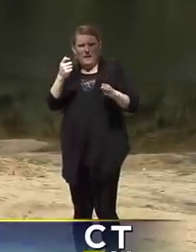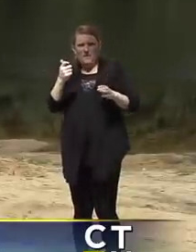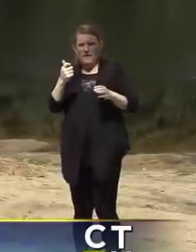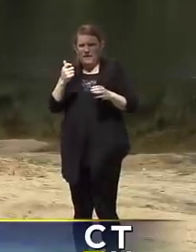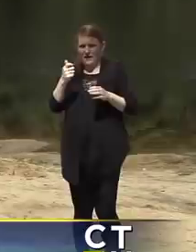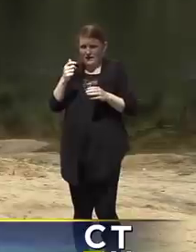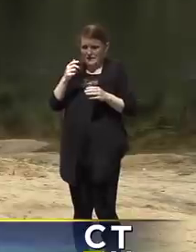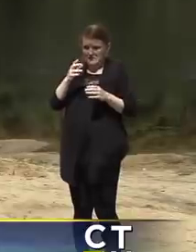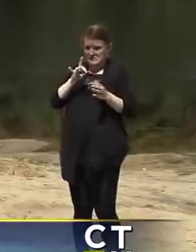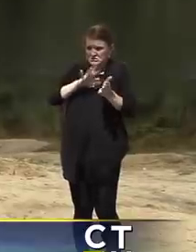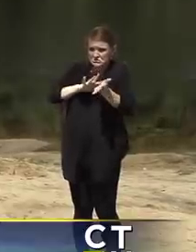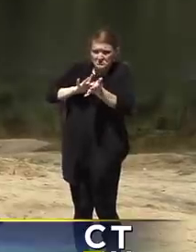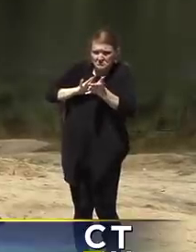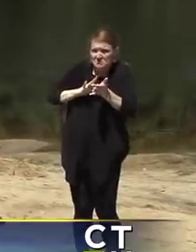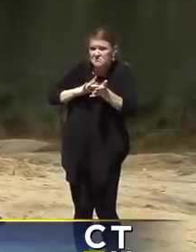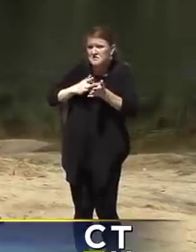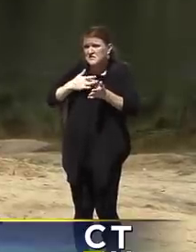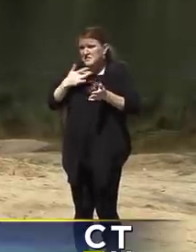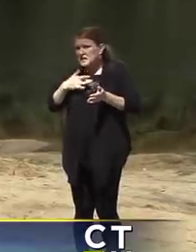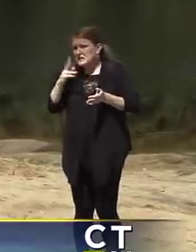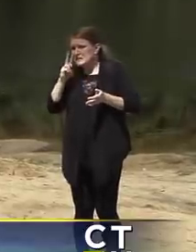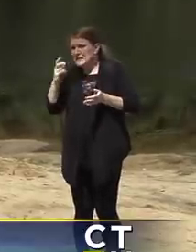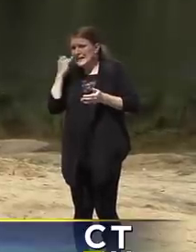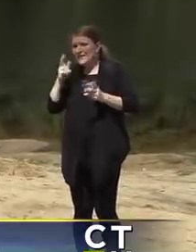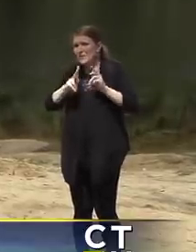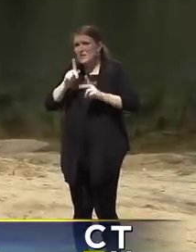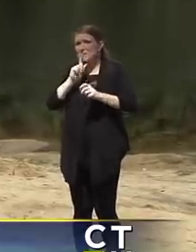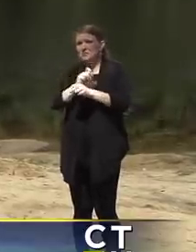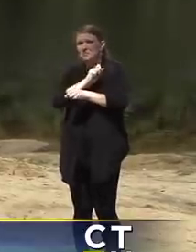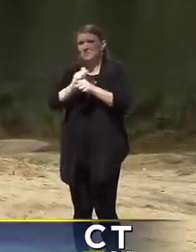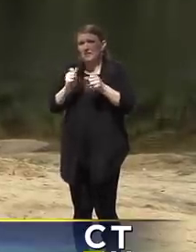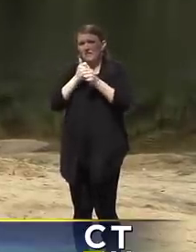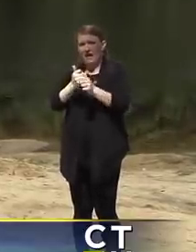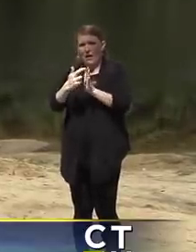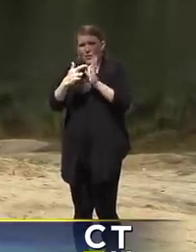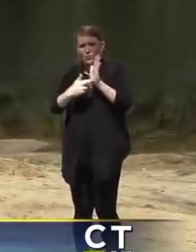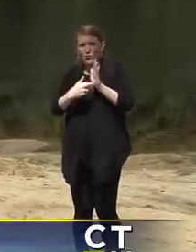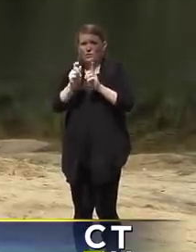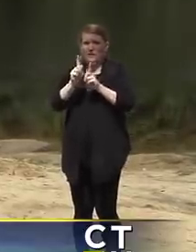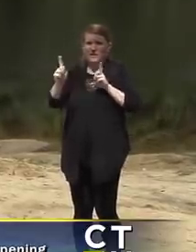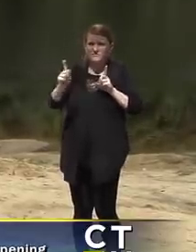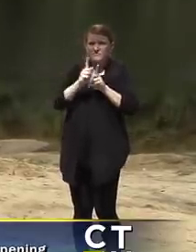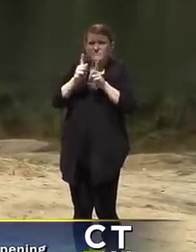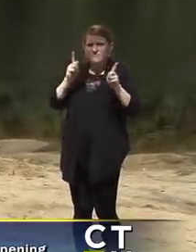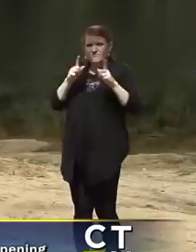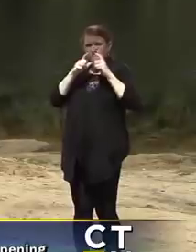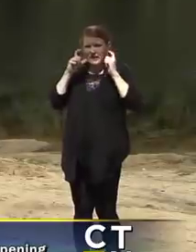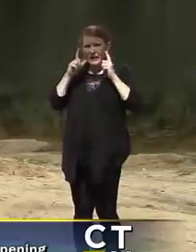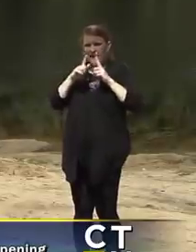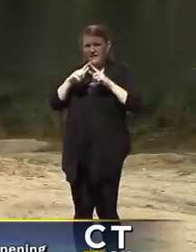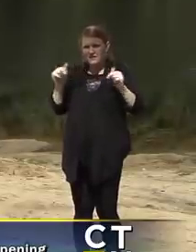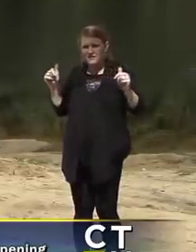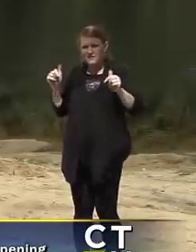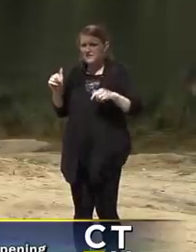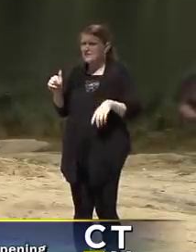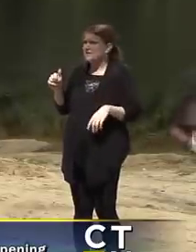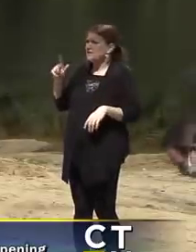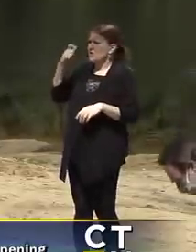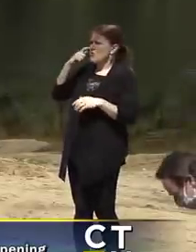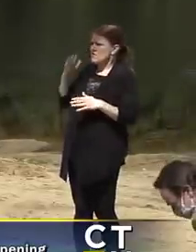I checked with all of our team, and people felt pretty good about opening day. Maybe you've heard otherwise, Ken,